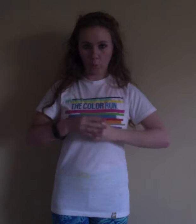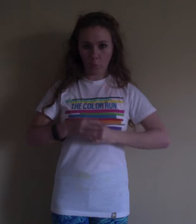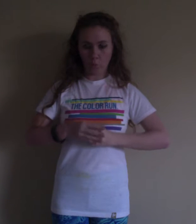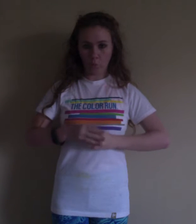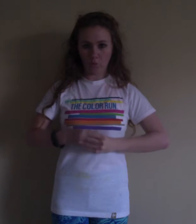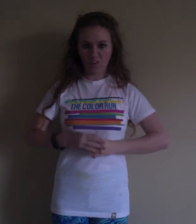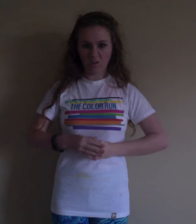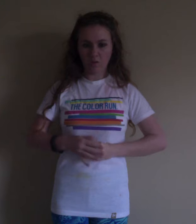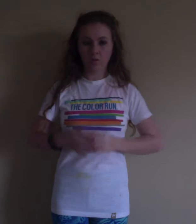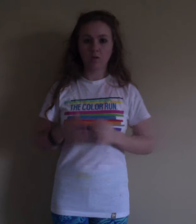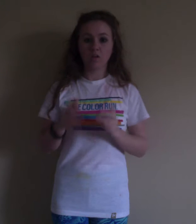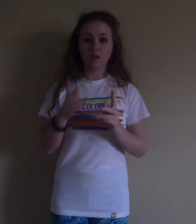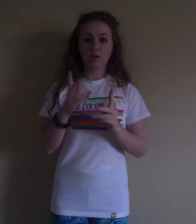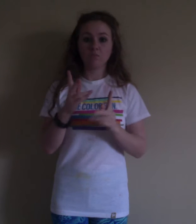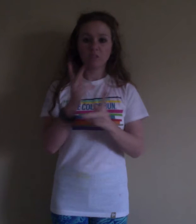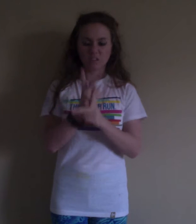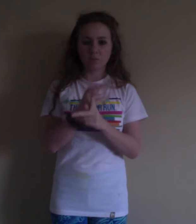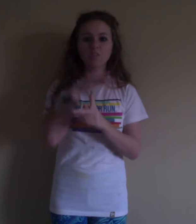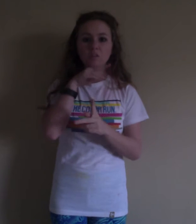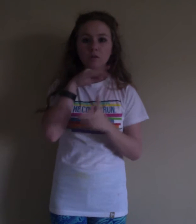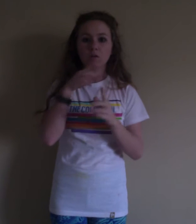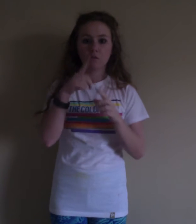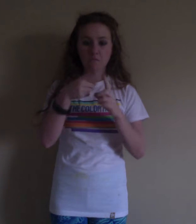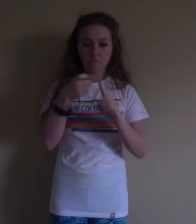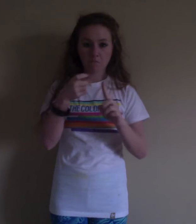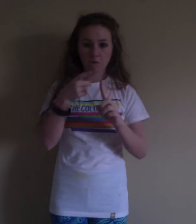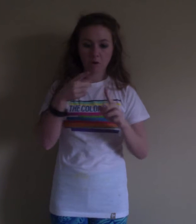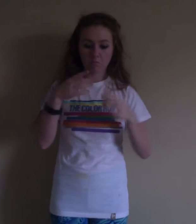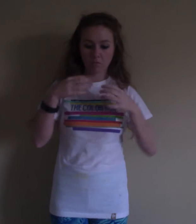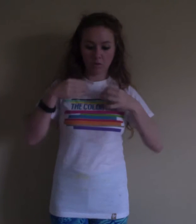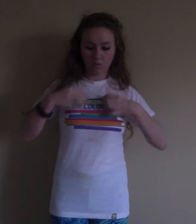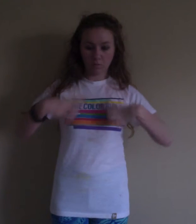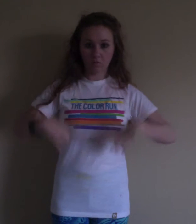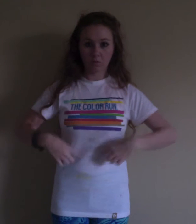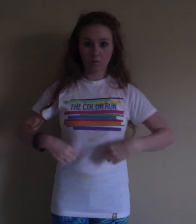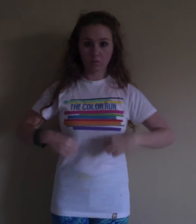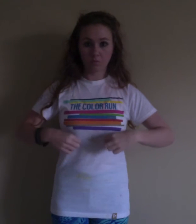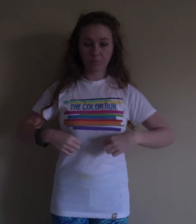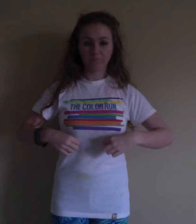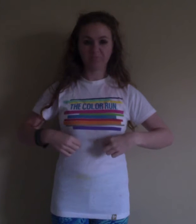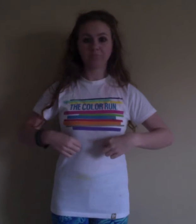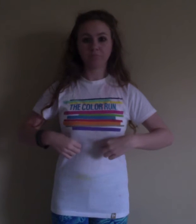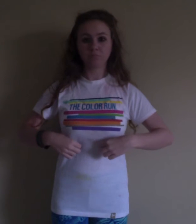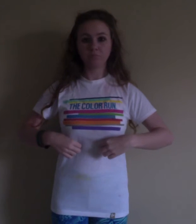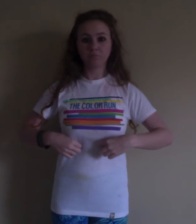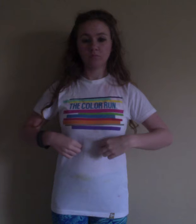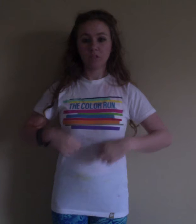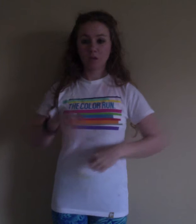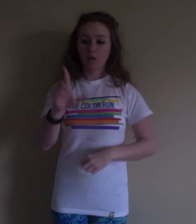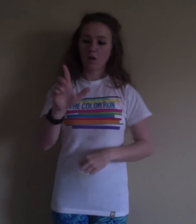from entering the lungs. The windpipe divides into 2 branches, and each one of these enters one of the 2 lungs of the